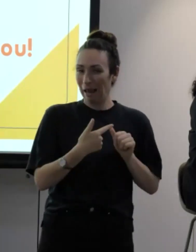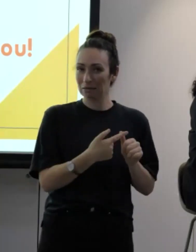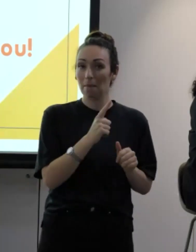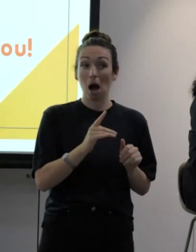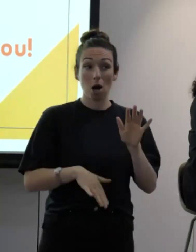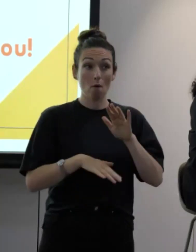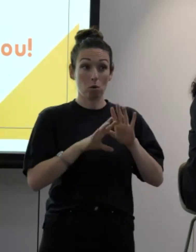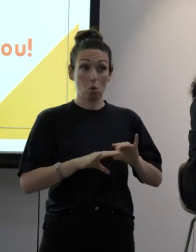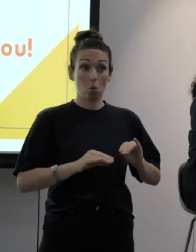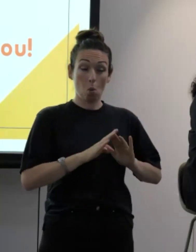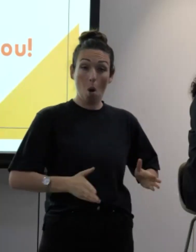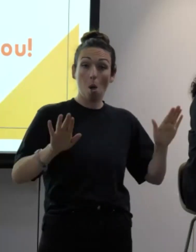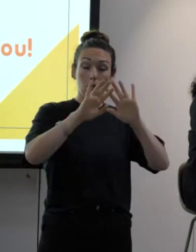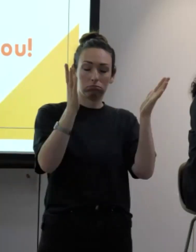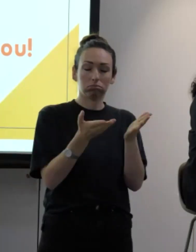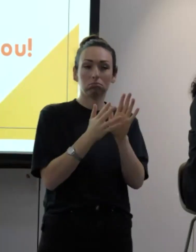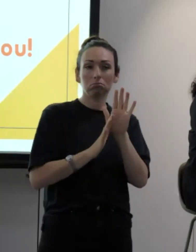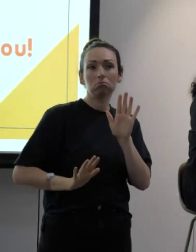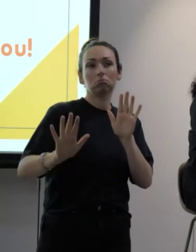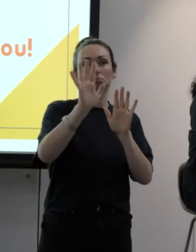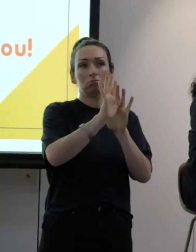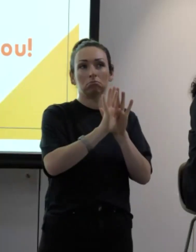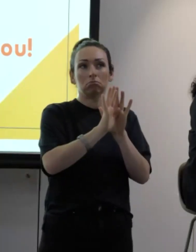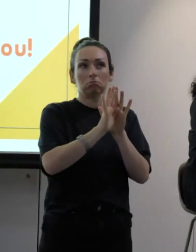of 1 in 10 children with a neurodevelopmental condition